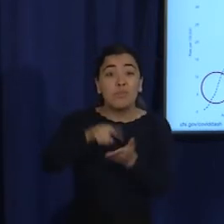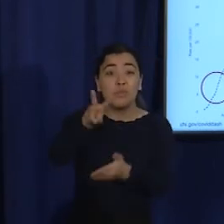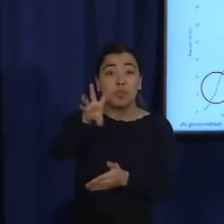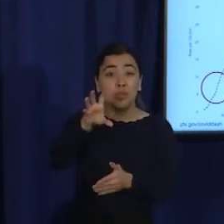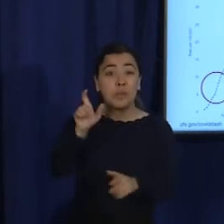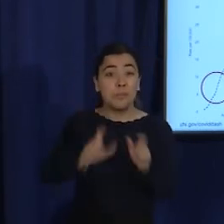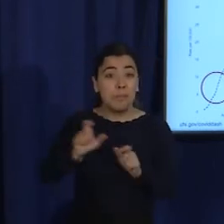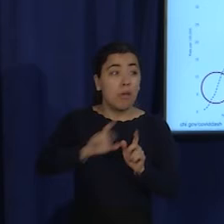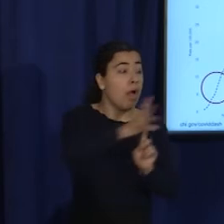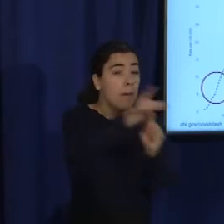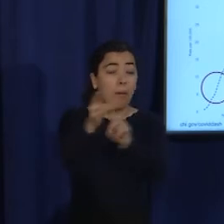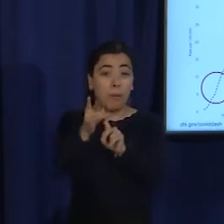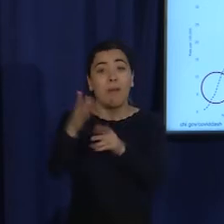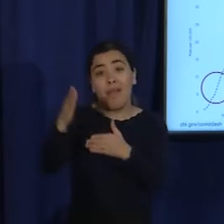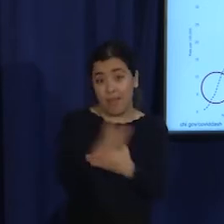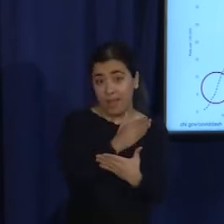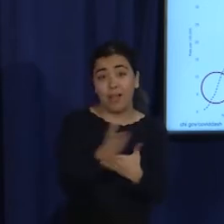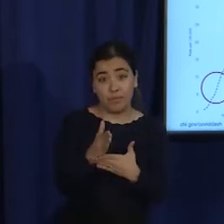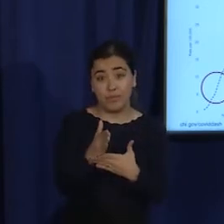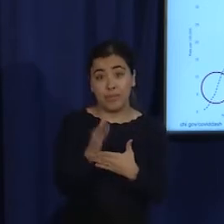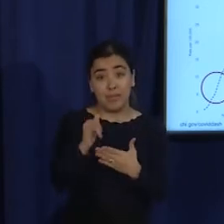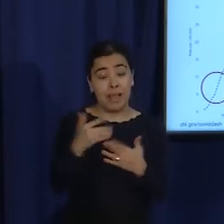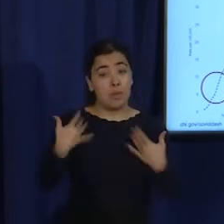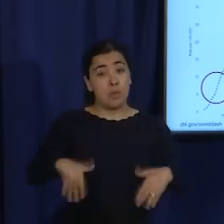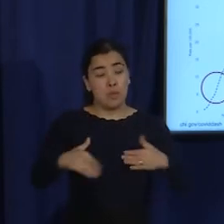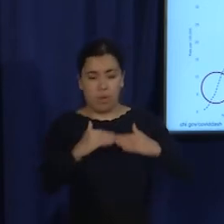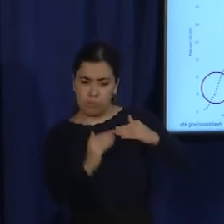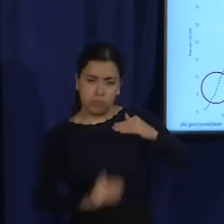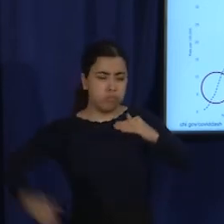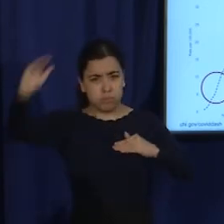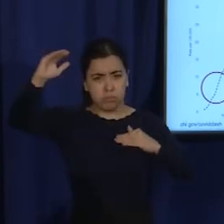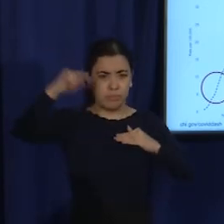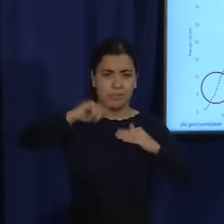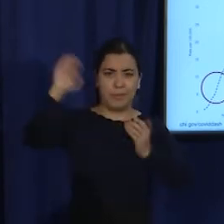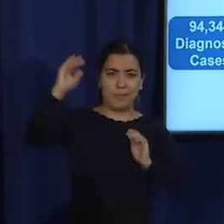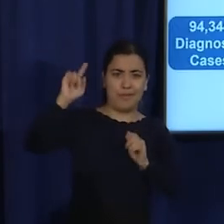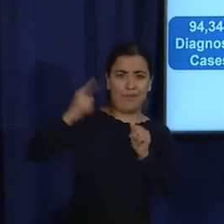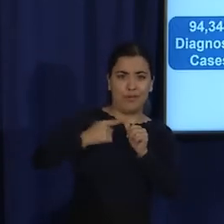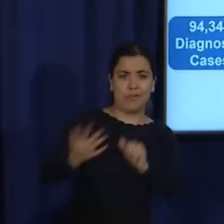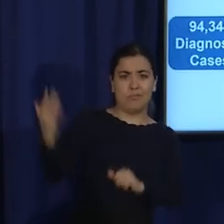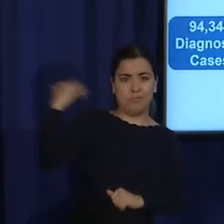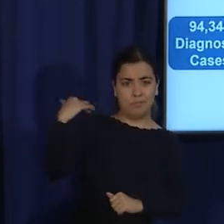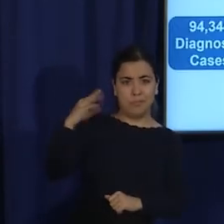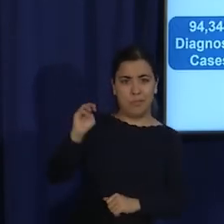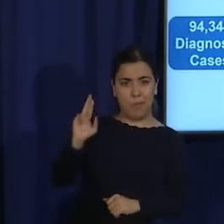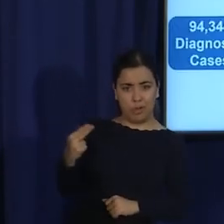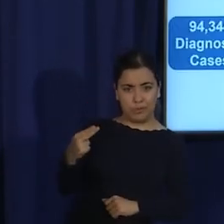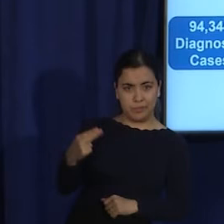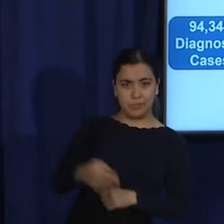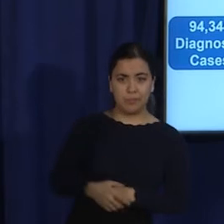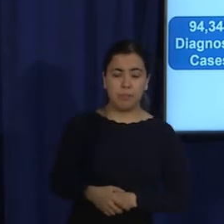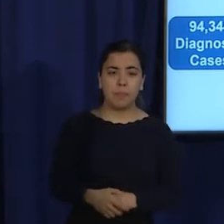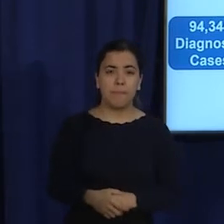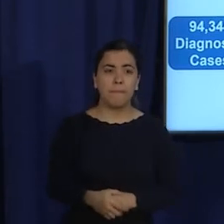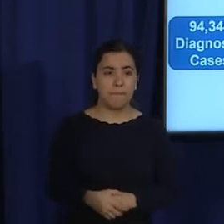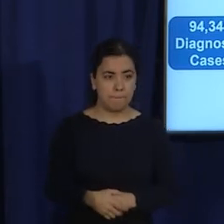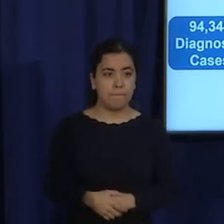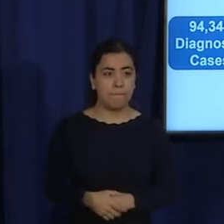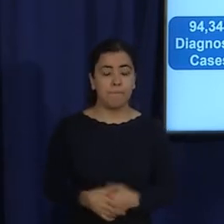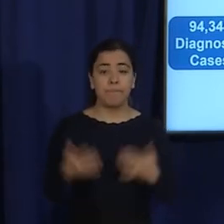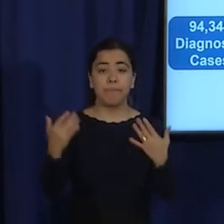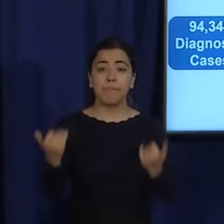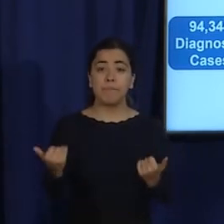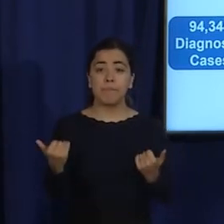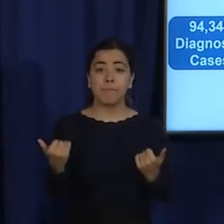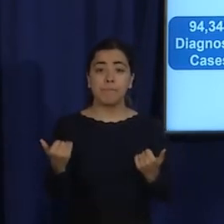cases on average, well exceeding our first surge. Let's also put this in the context of all